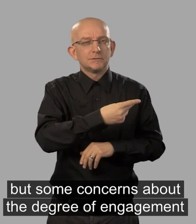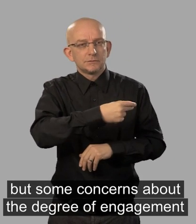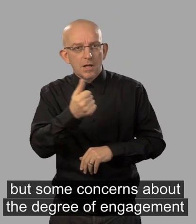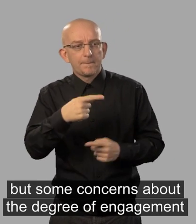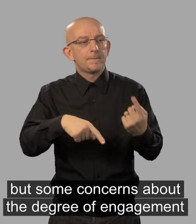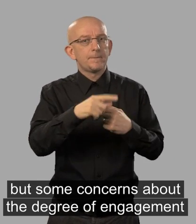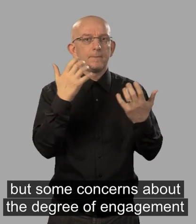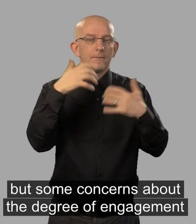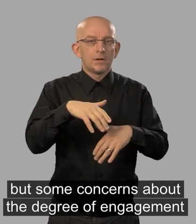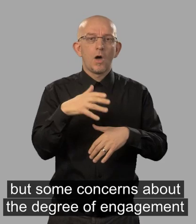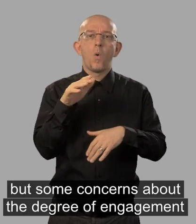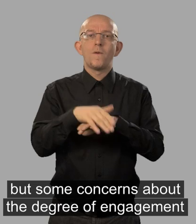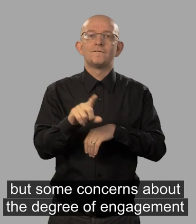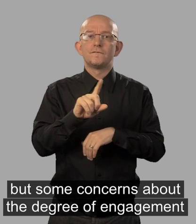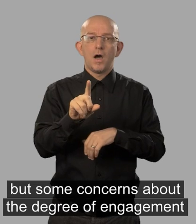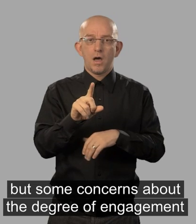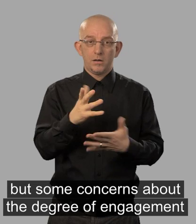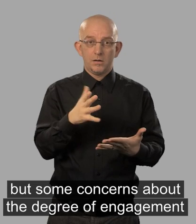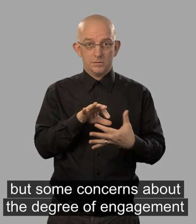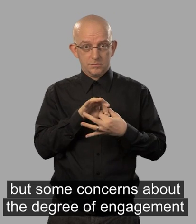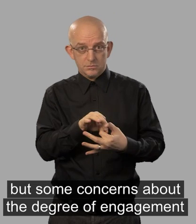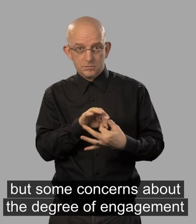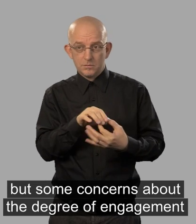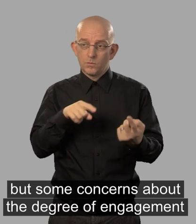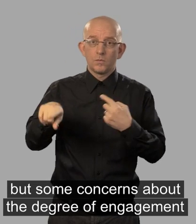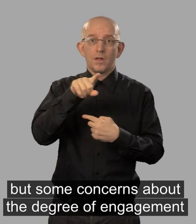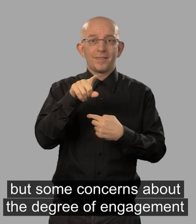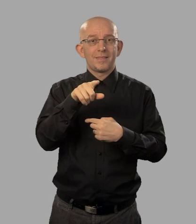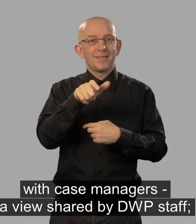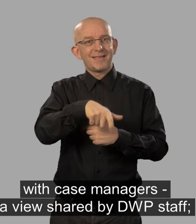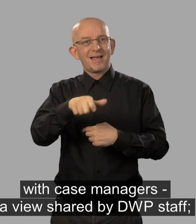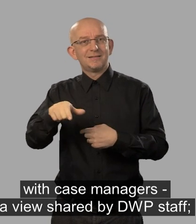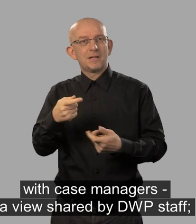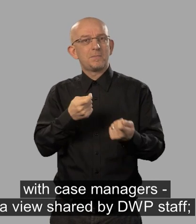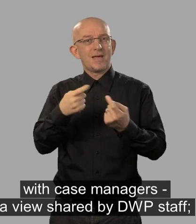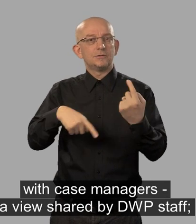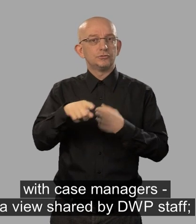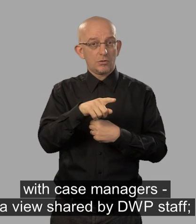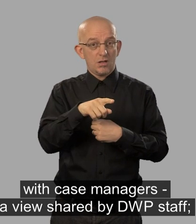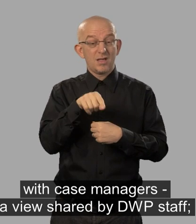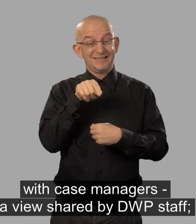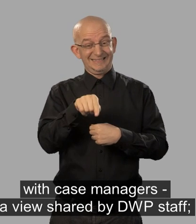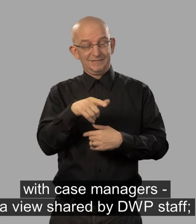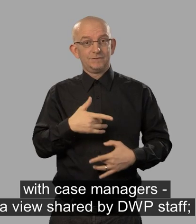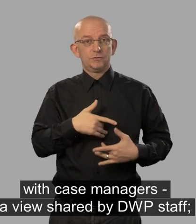about the degree of engagement with case managers, a view shared by DWP